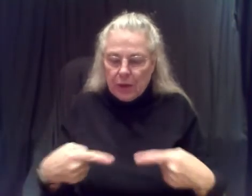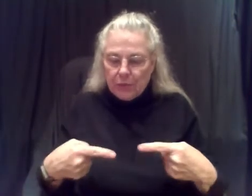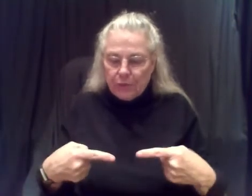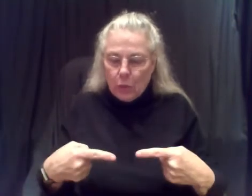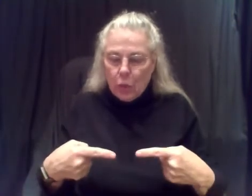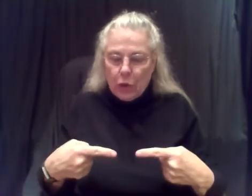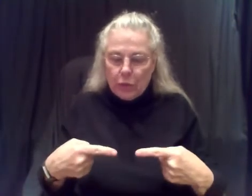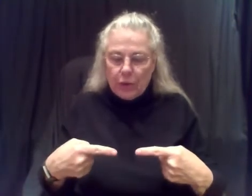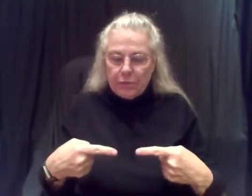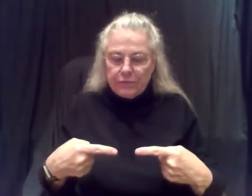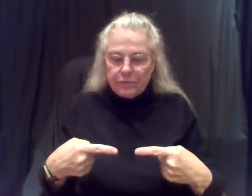Wound.